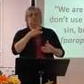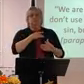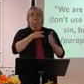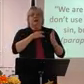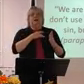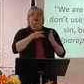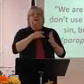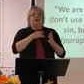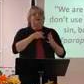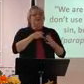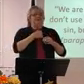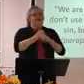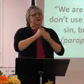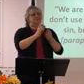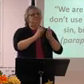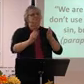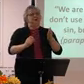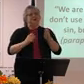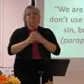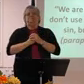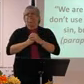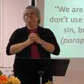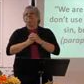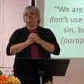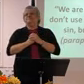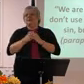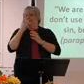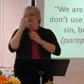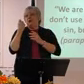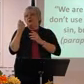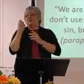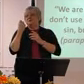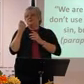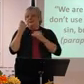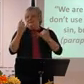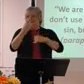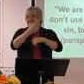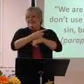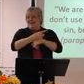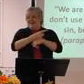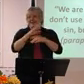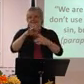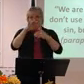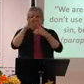and make your notes, because